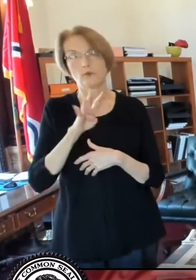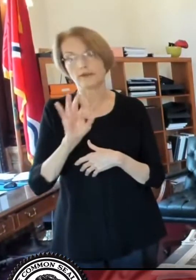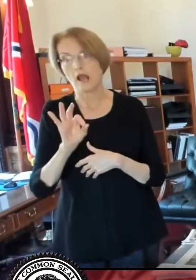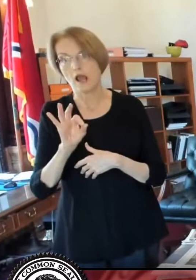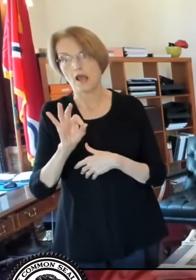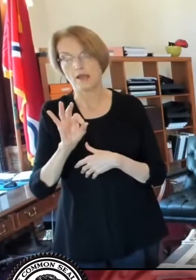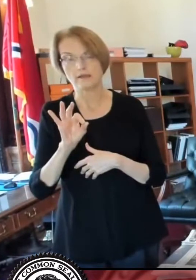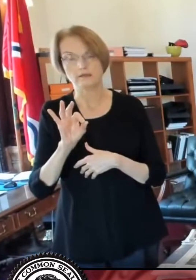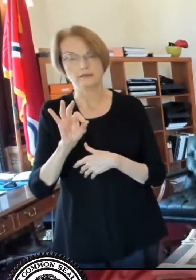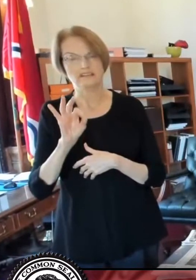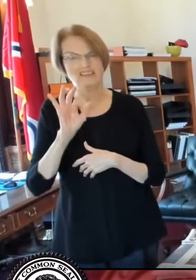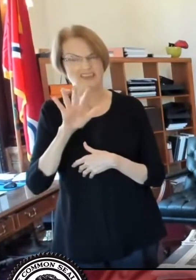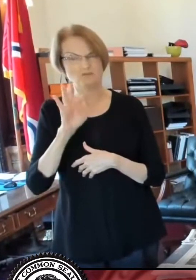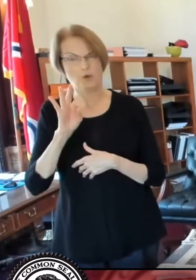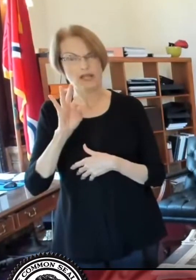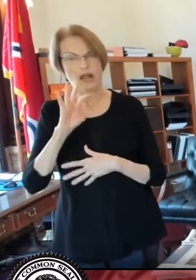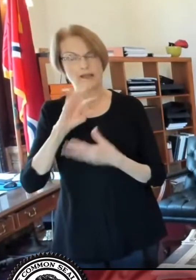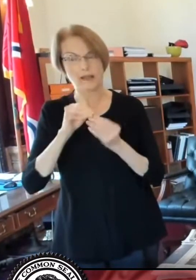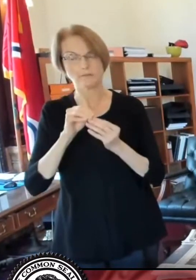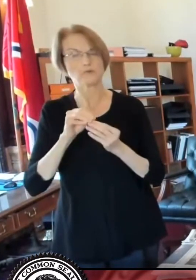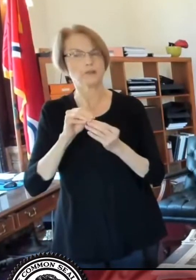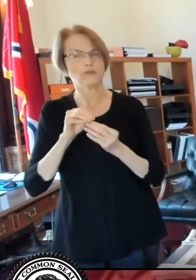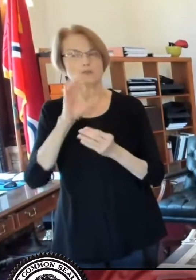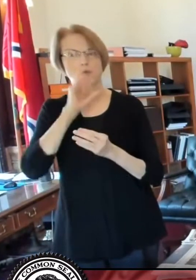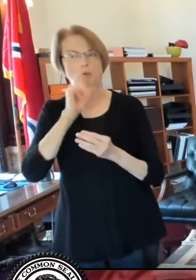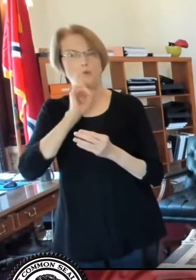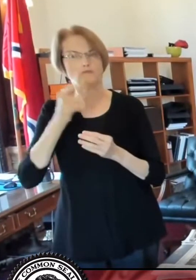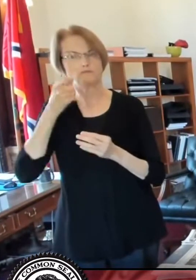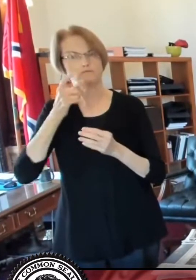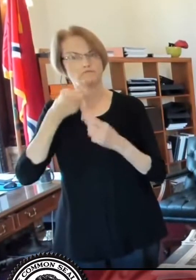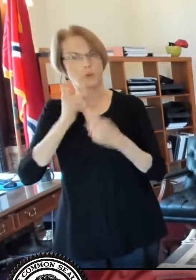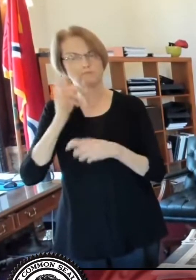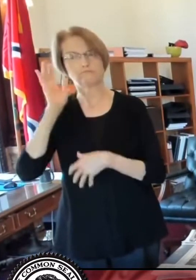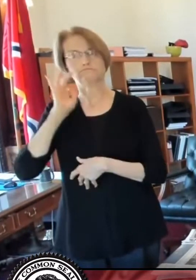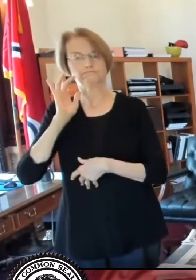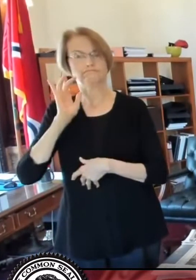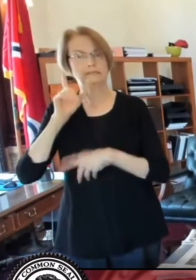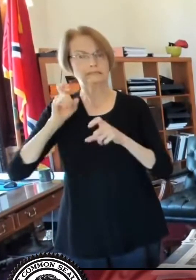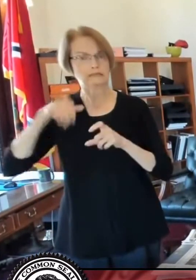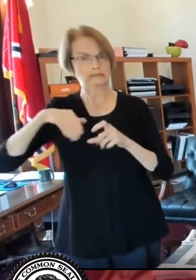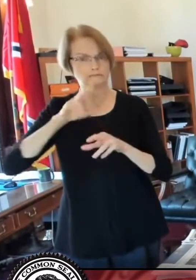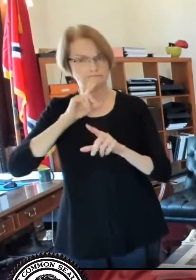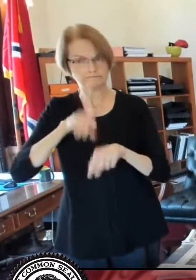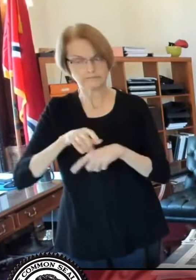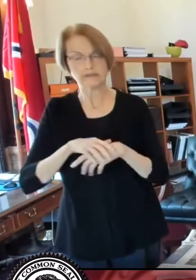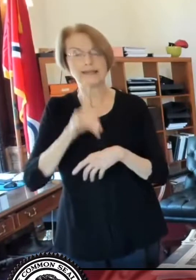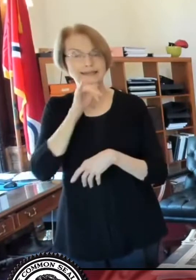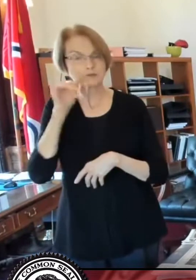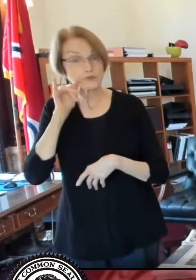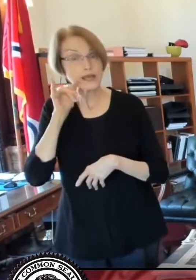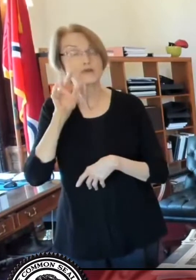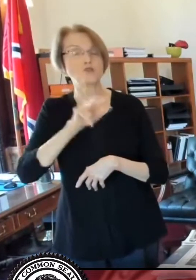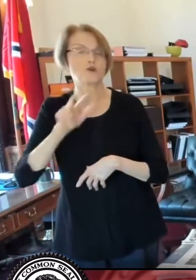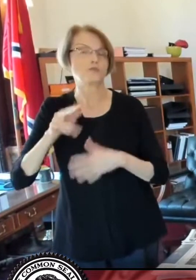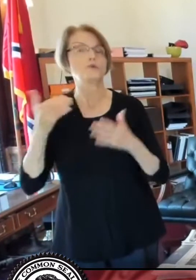old cases in there. And 29, 28, yesterday, 33 new cases.